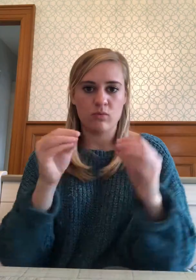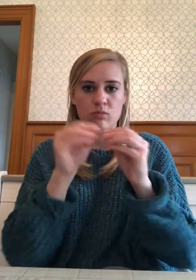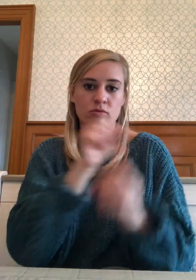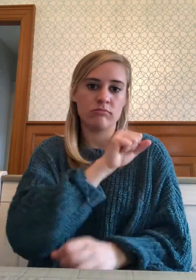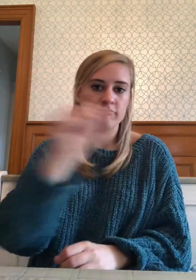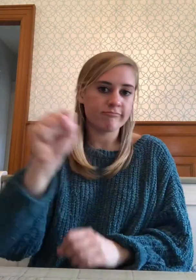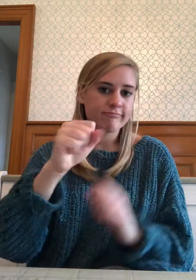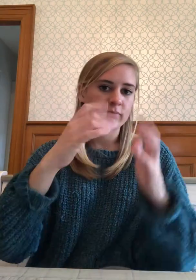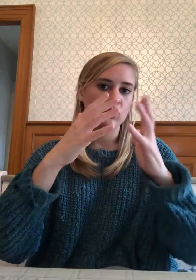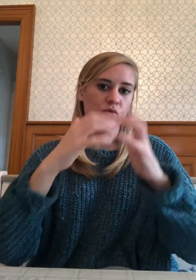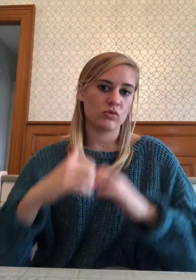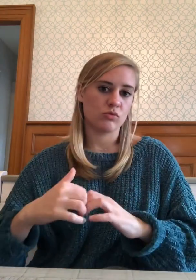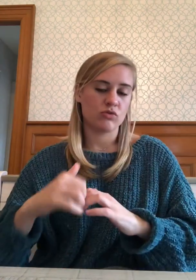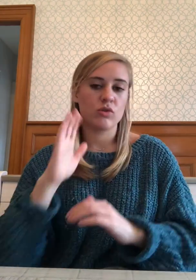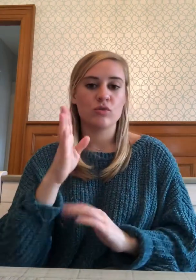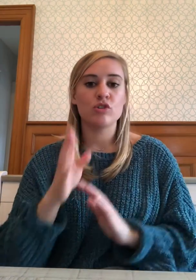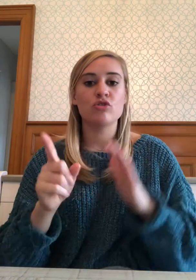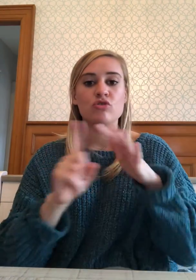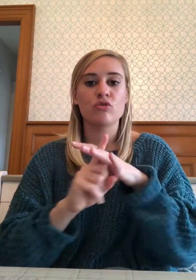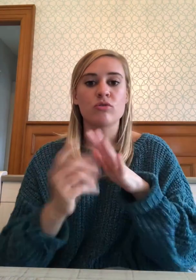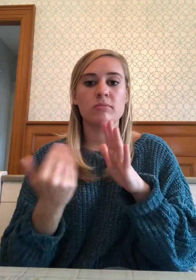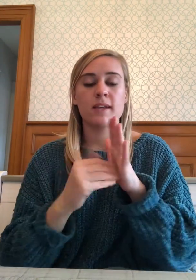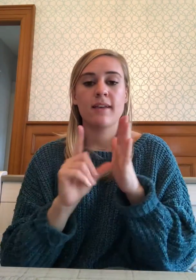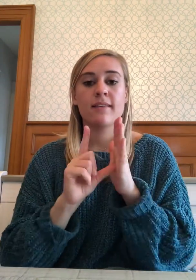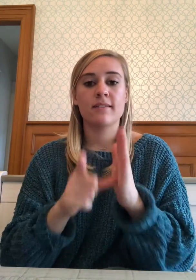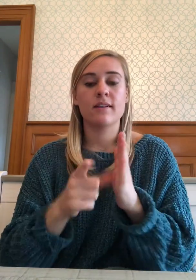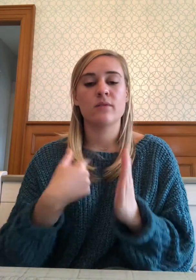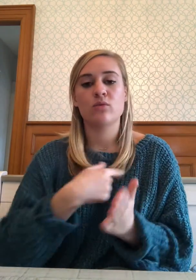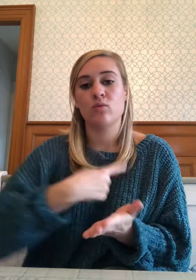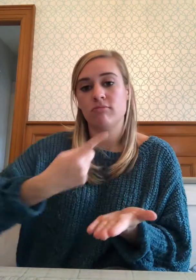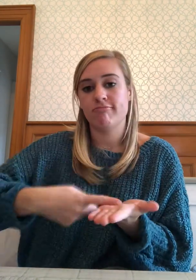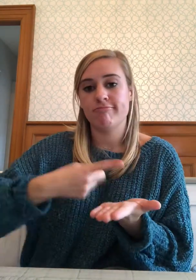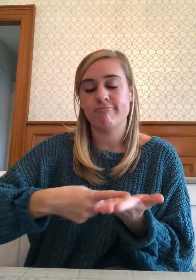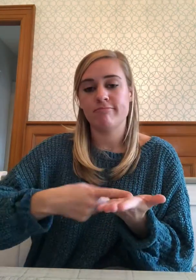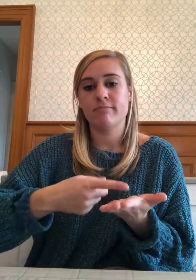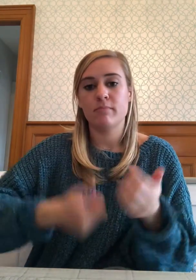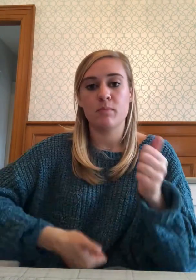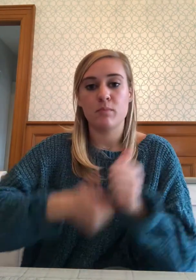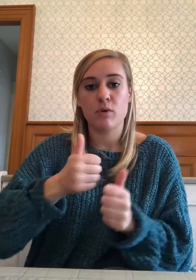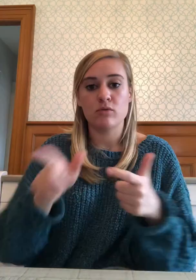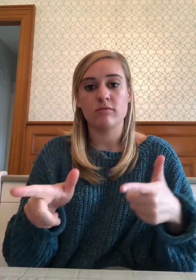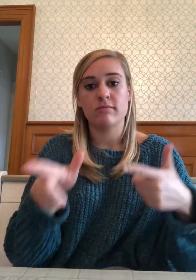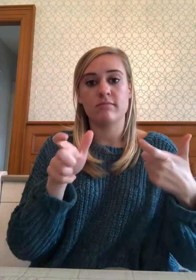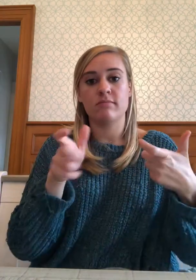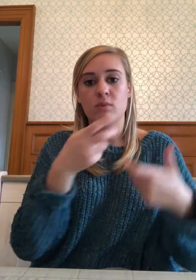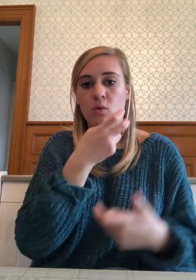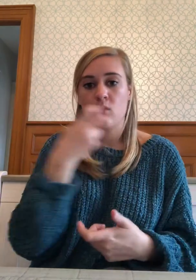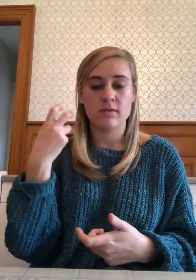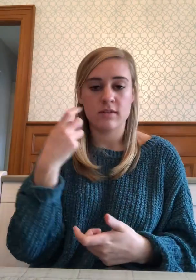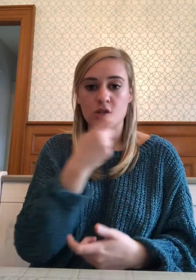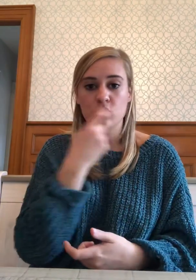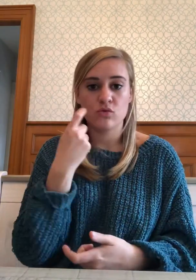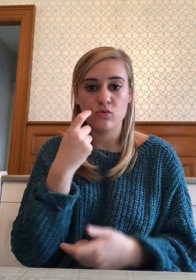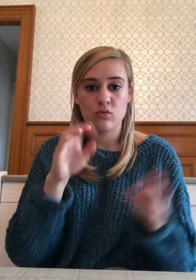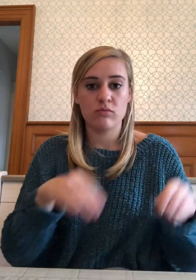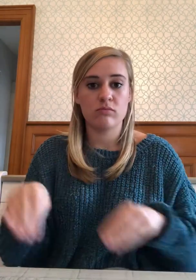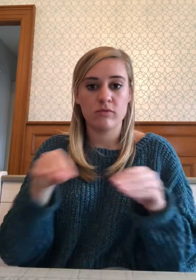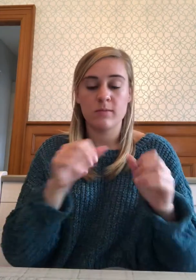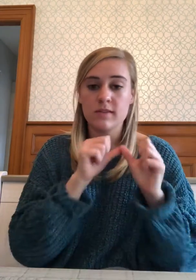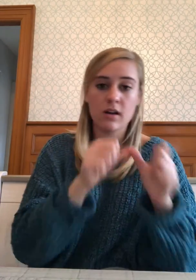This shows up later when we talk about the most efficient type of orthodontic tooth movement. Is it constant? Is it